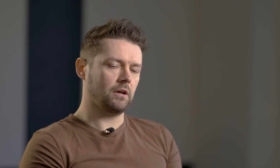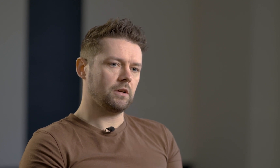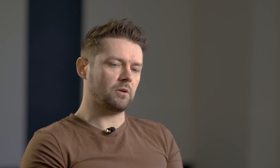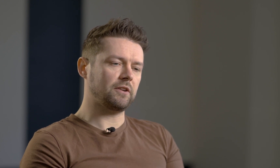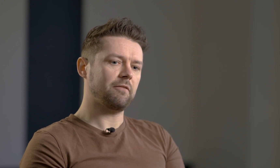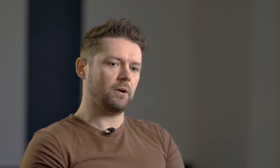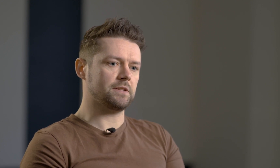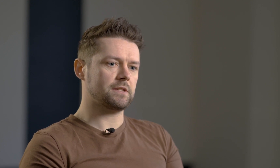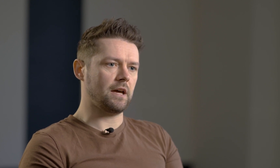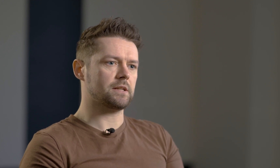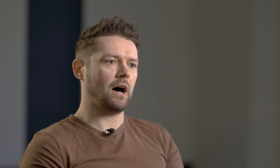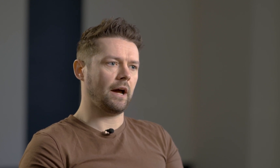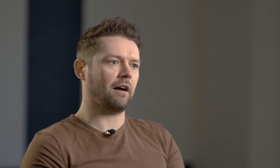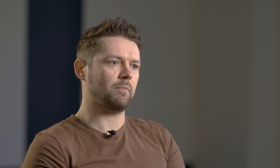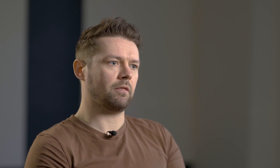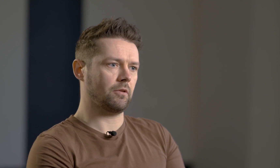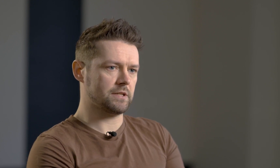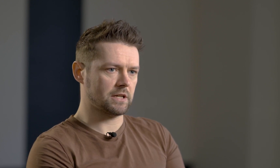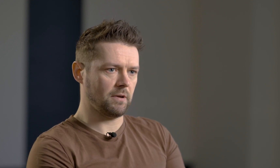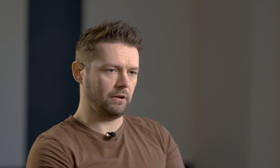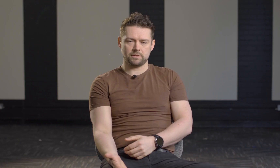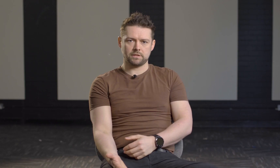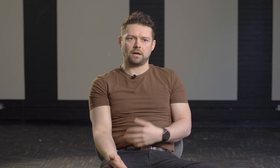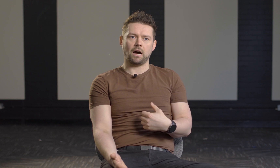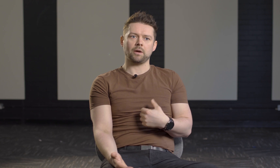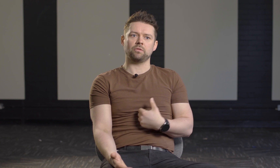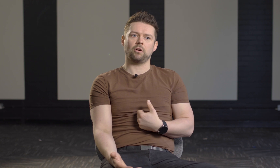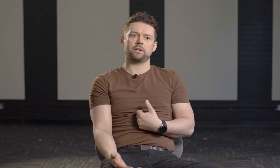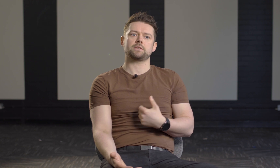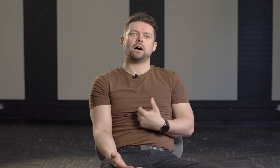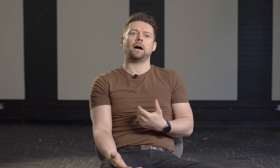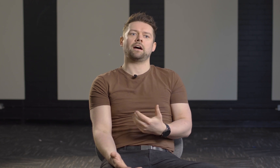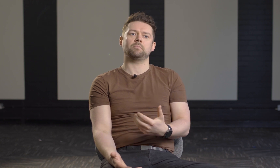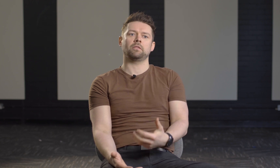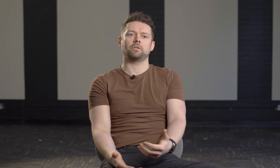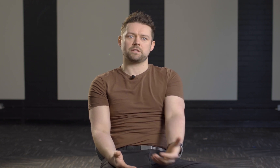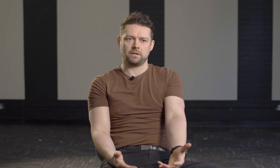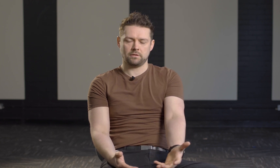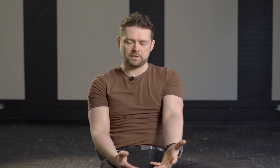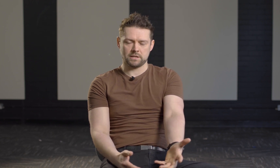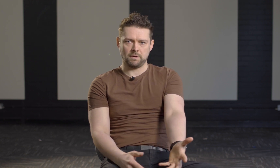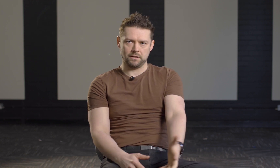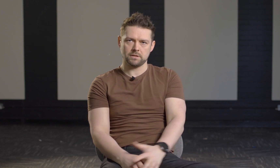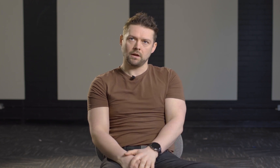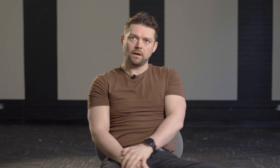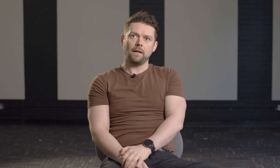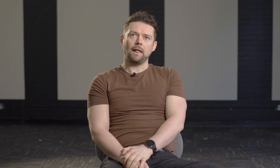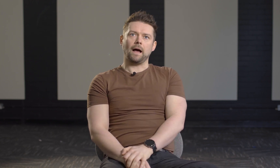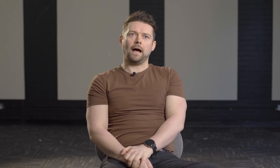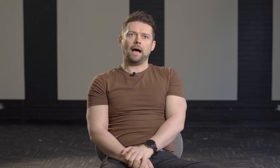So if a deaf person says, I have been through this experience, I would voice, I have been through this experience.